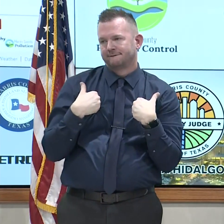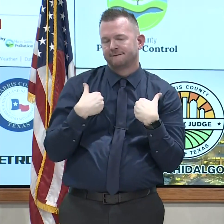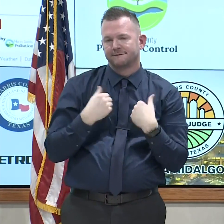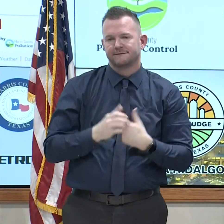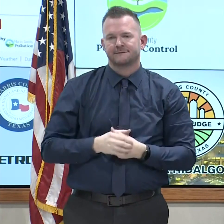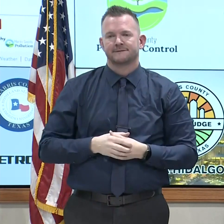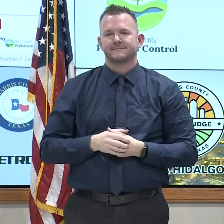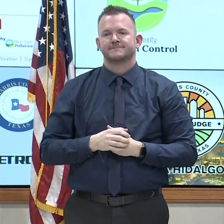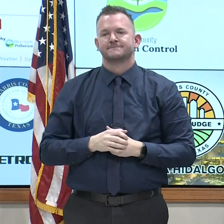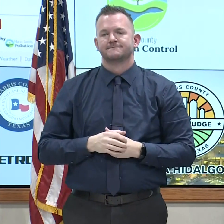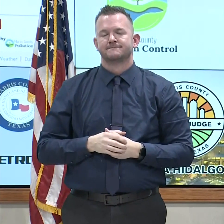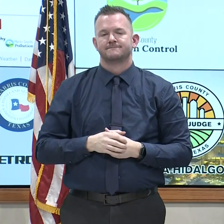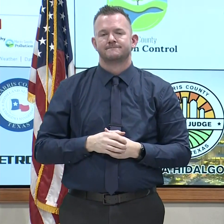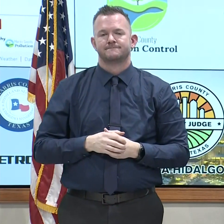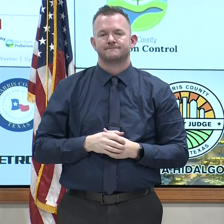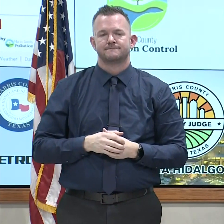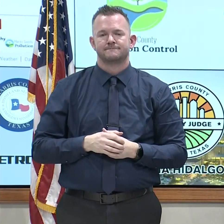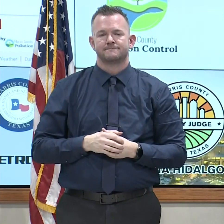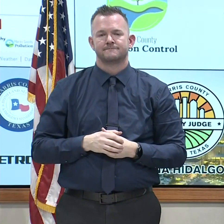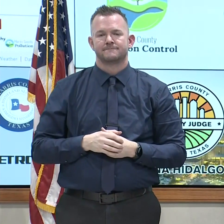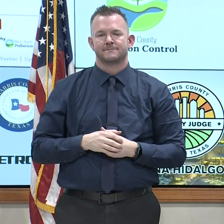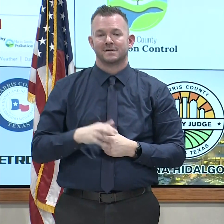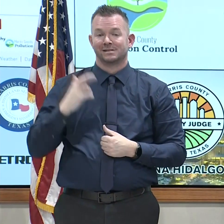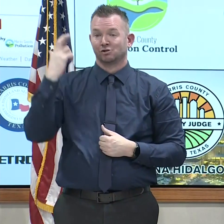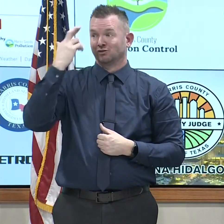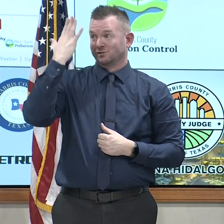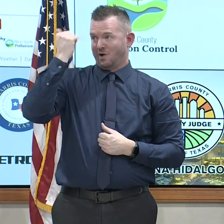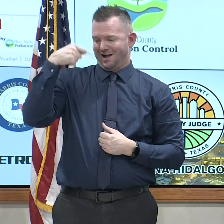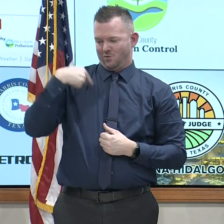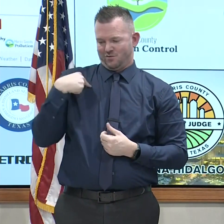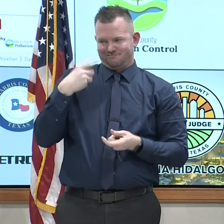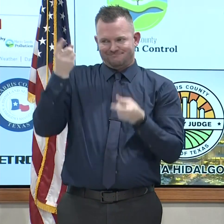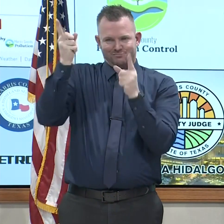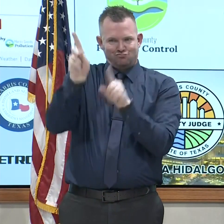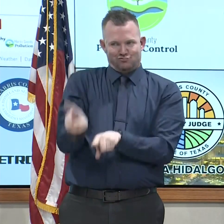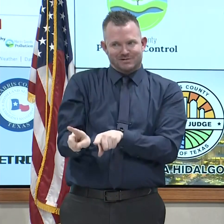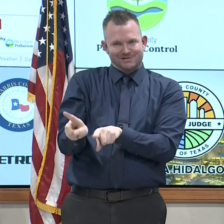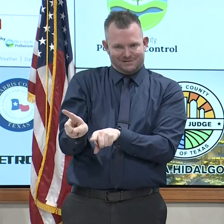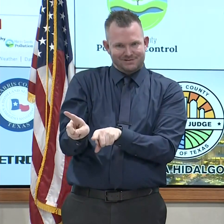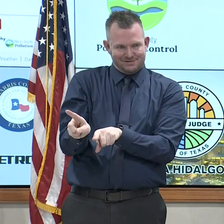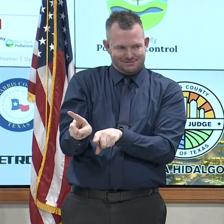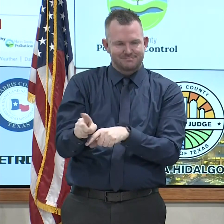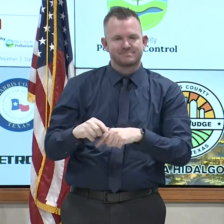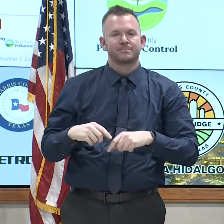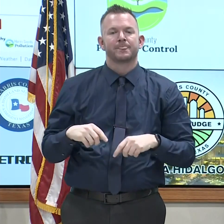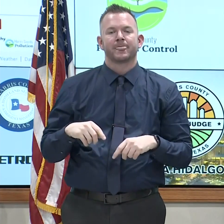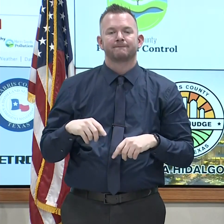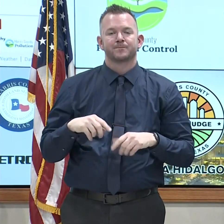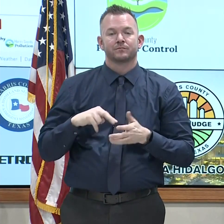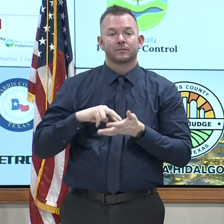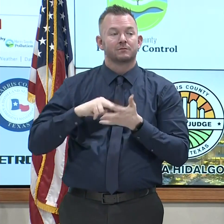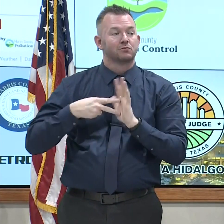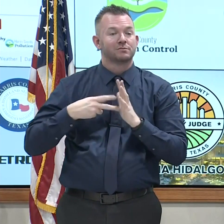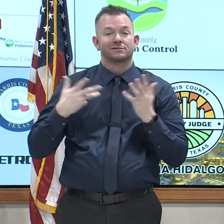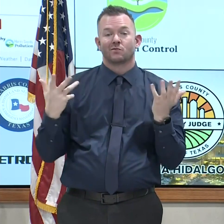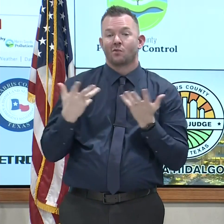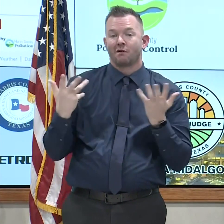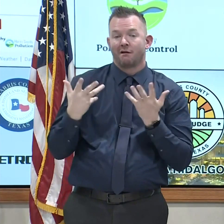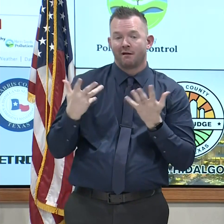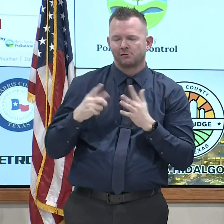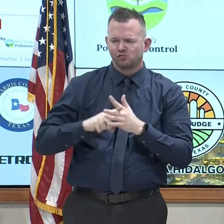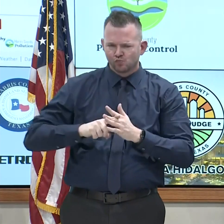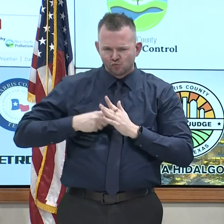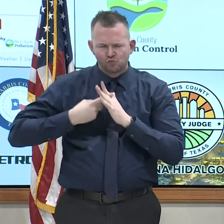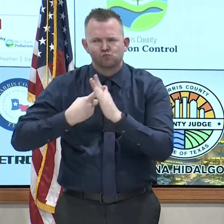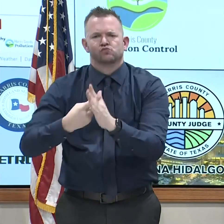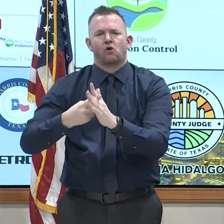this agreement was intended and started with a focus on,